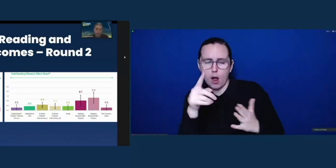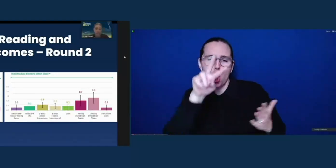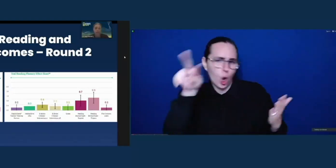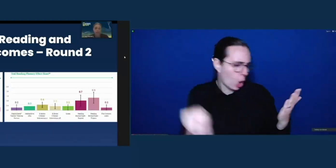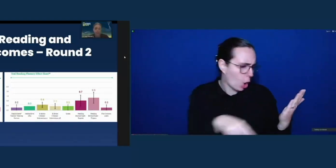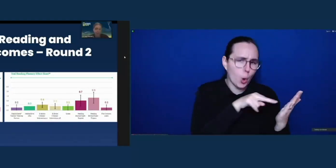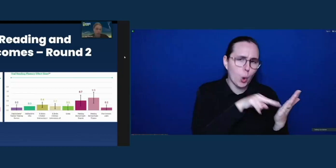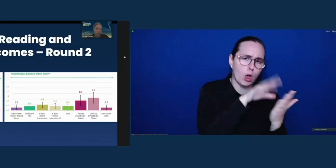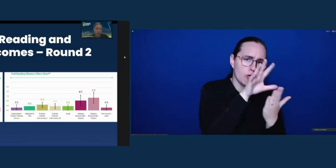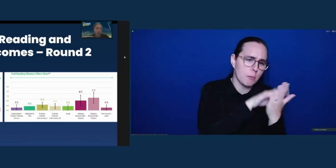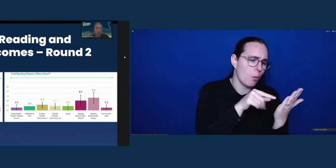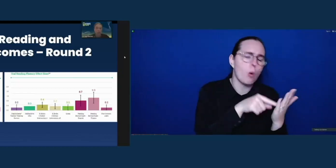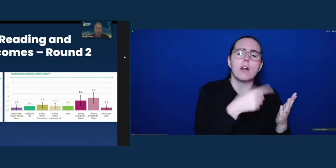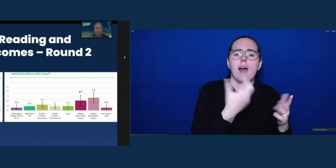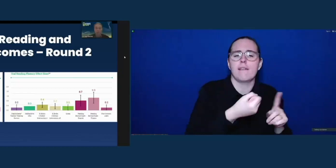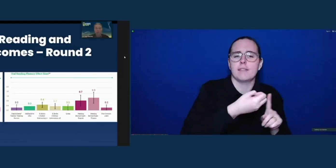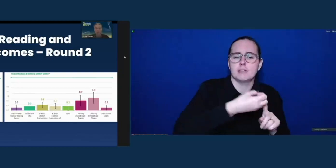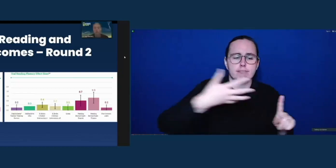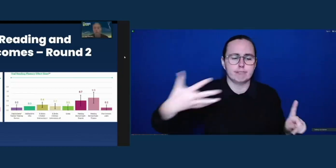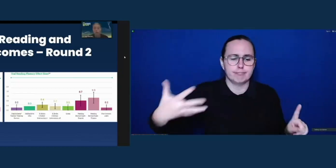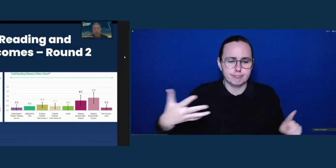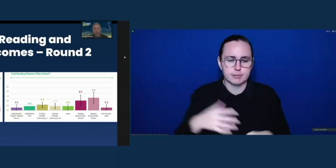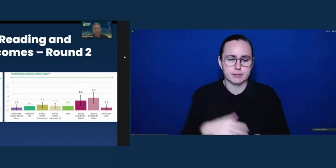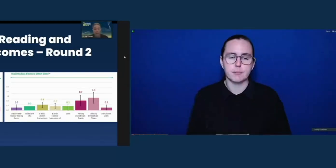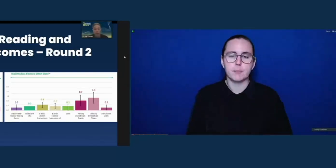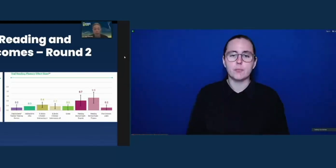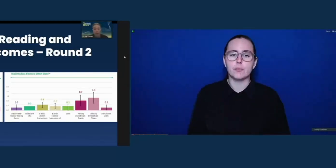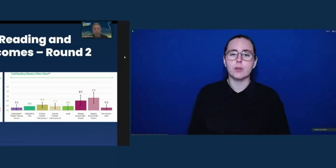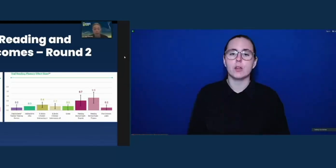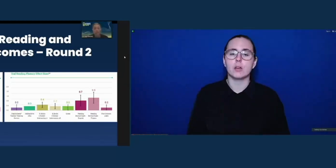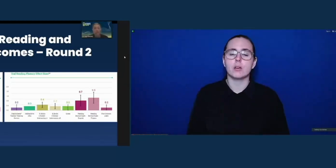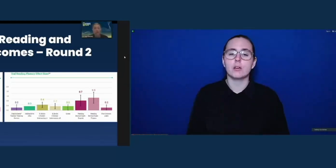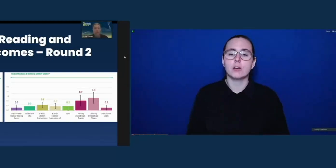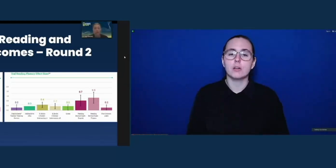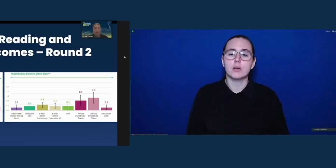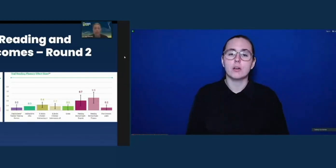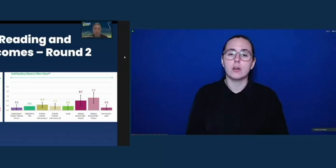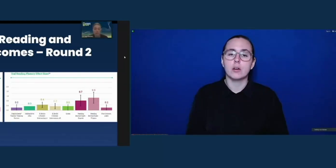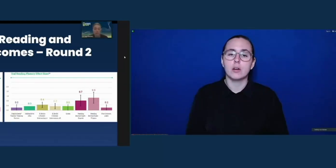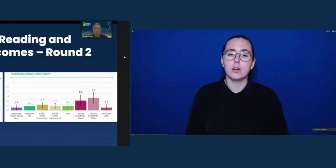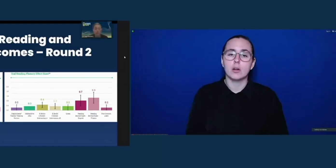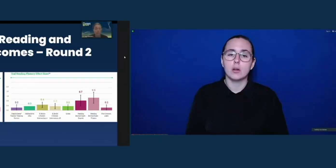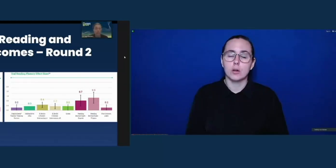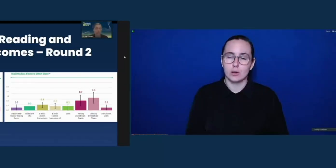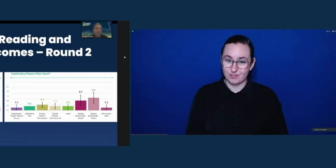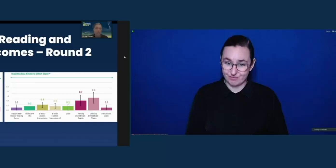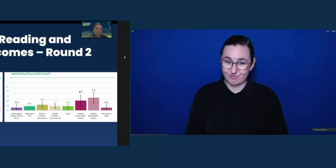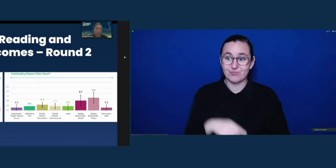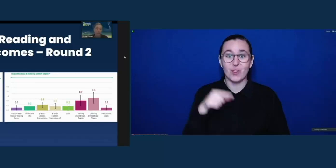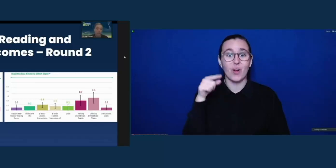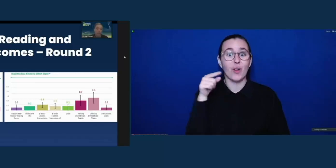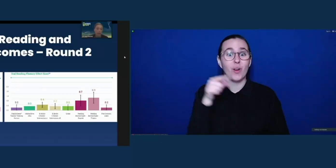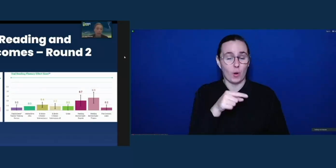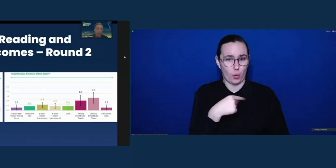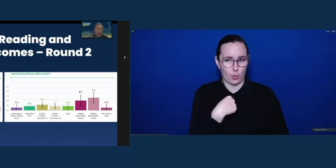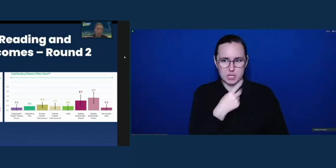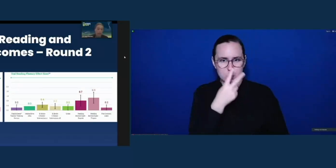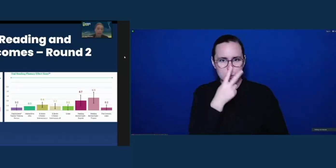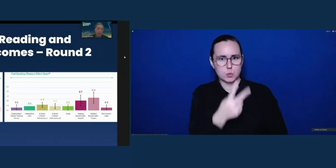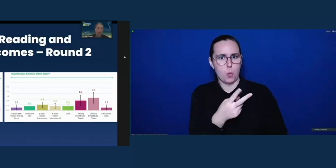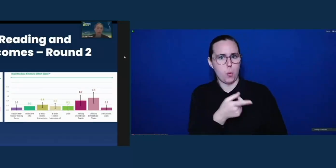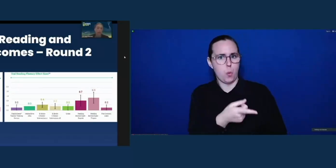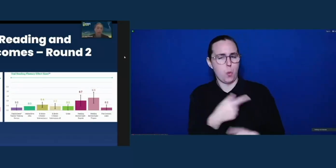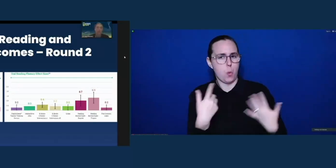letters identification, we did see quite large effect sizes, large threshold being